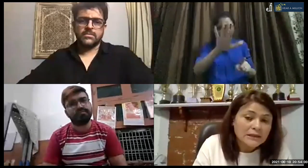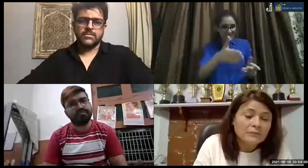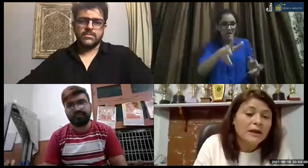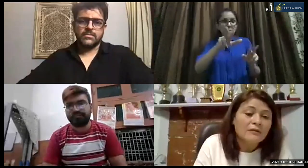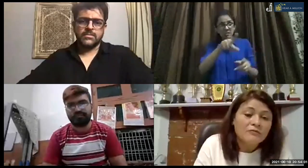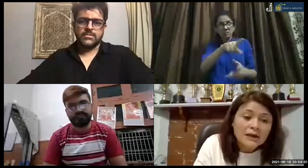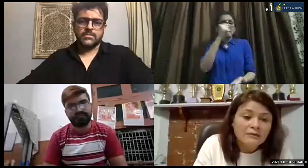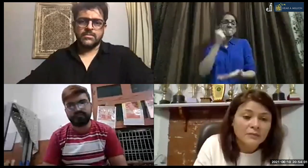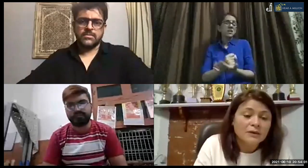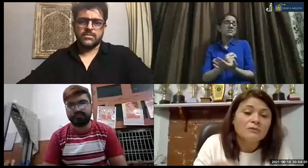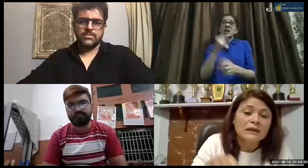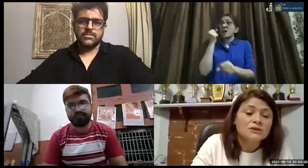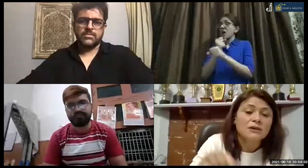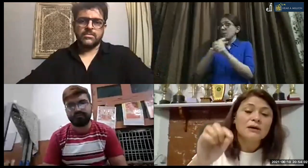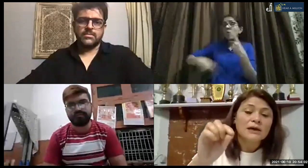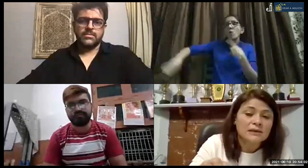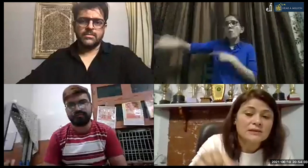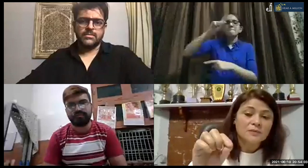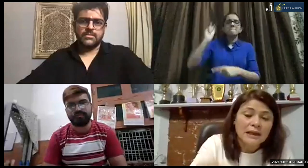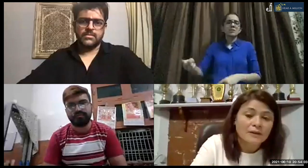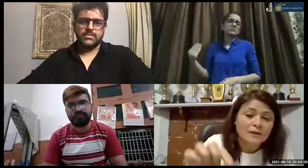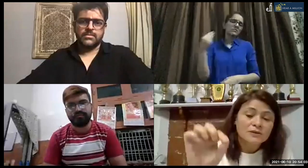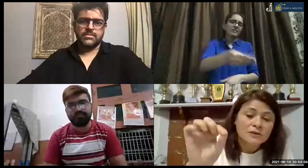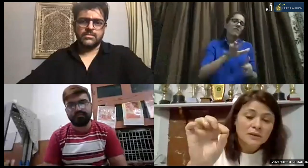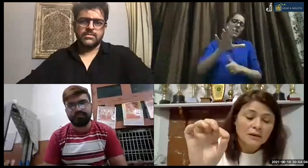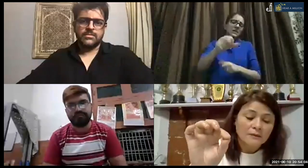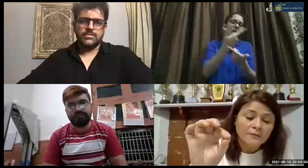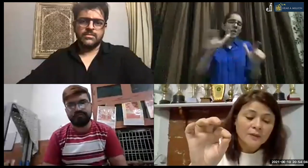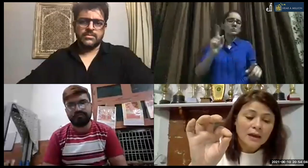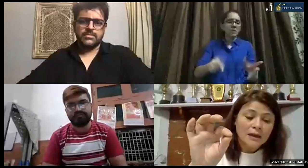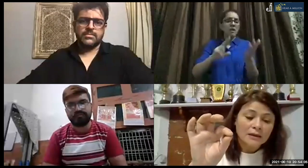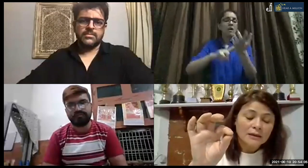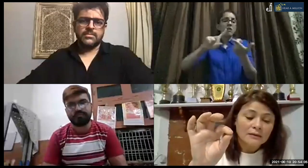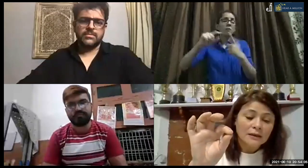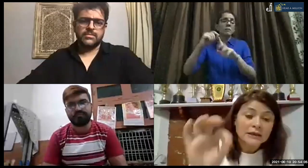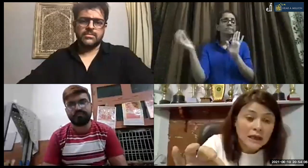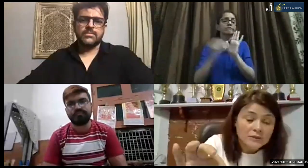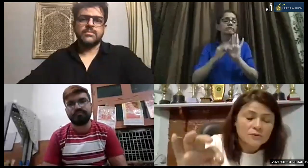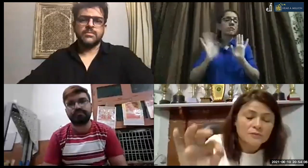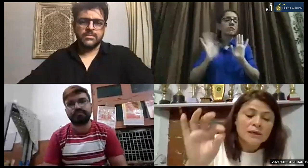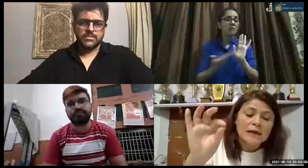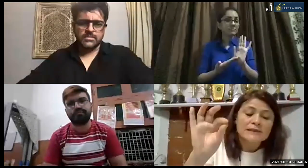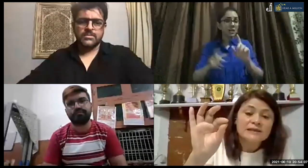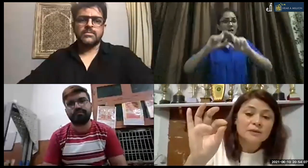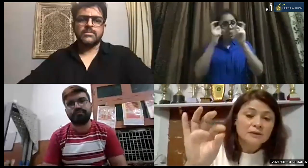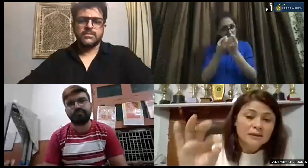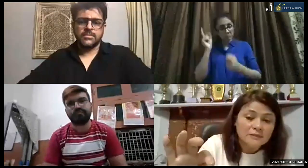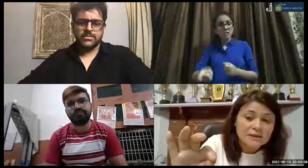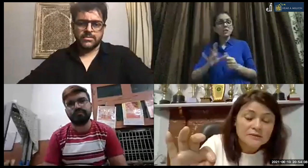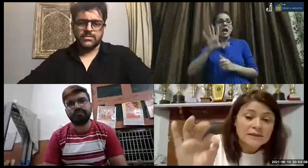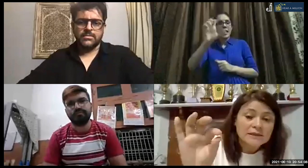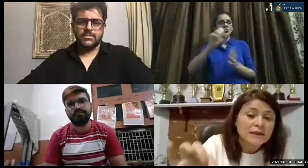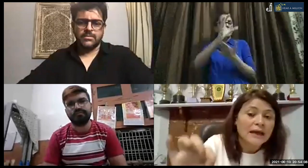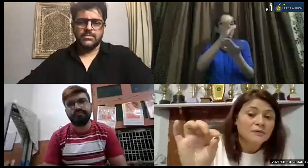is a mandate by every government to ensure accessible language and in the classroom, accessible